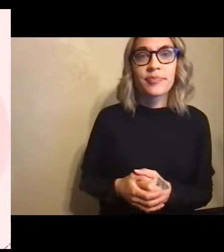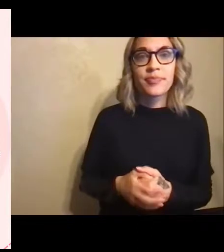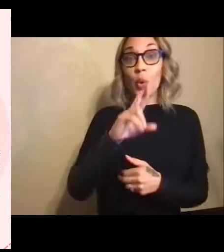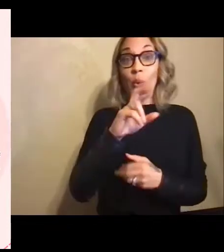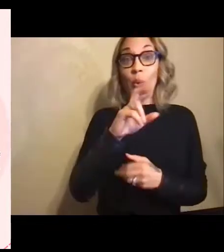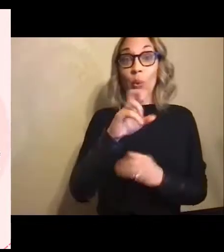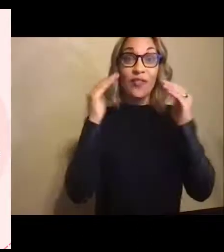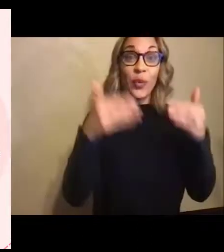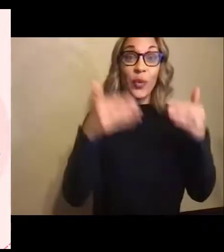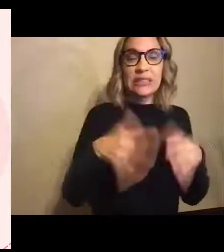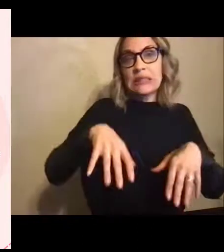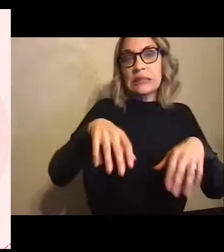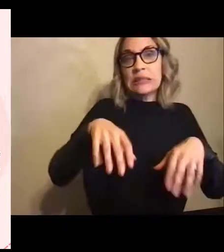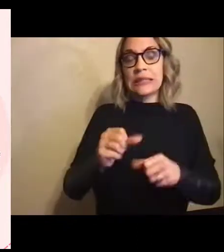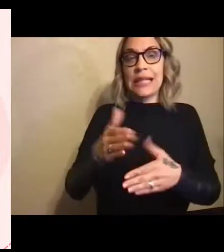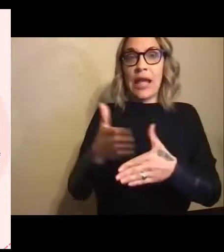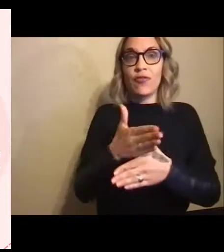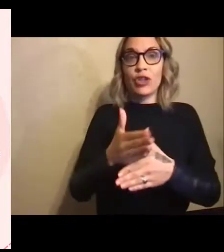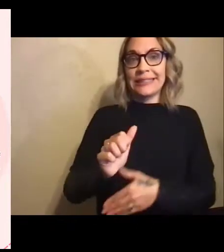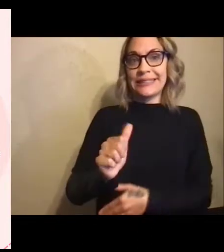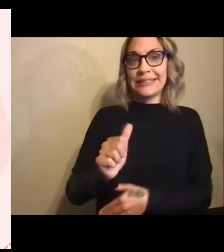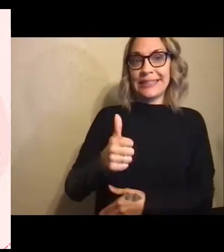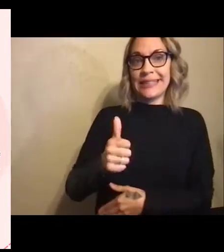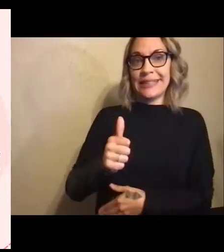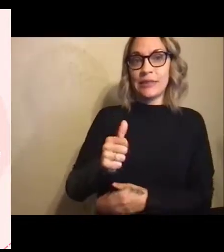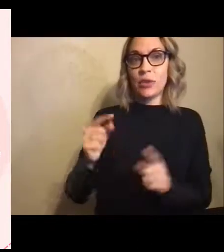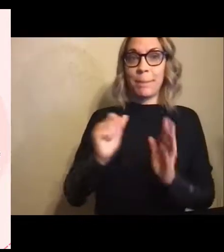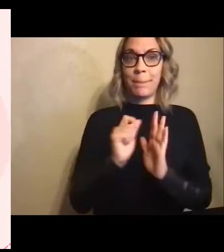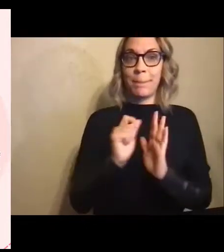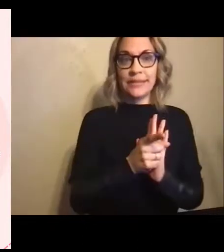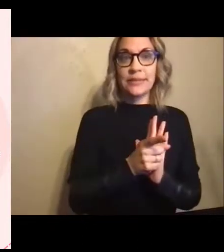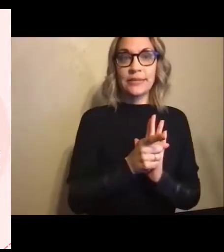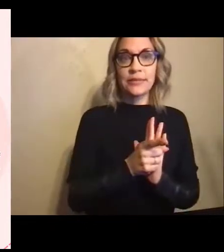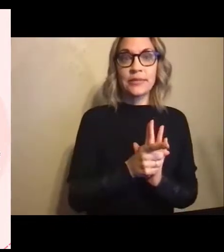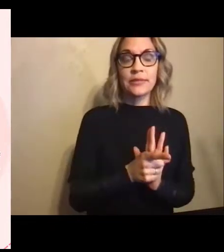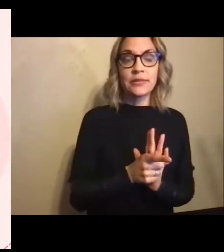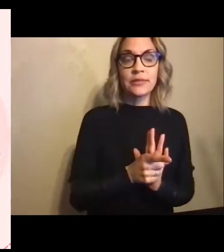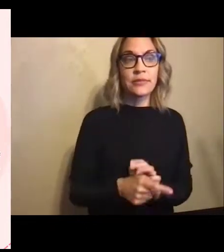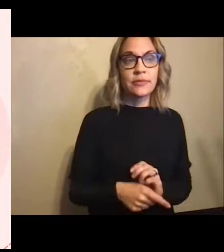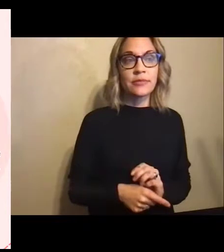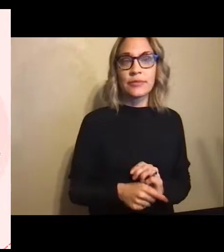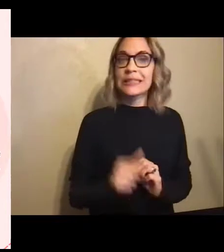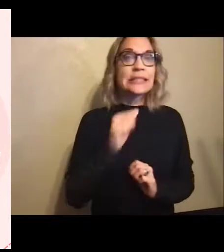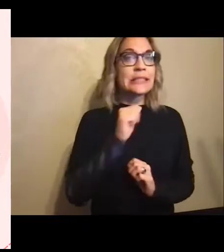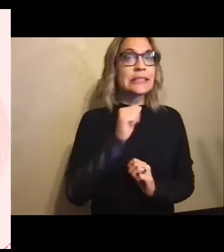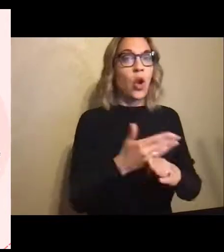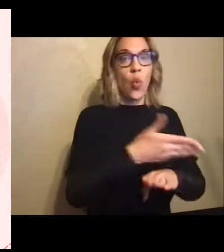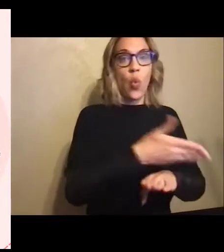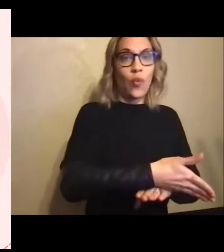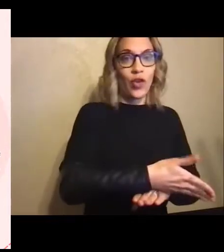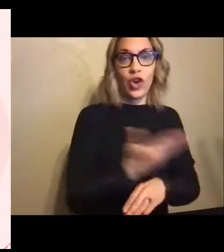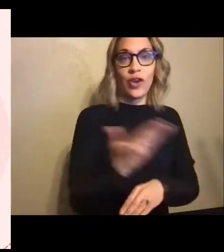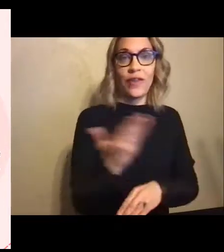You need that break. And when you refocus, it takes an average of about 10